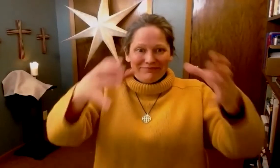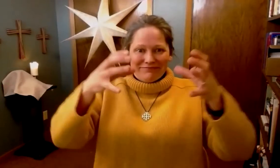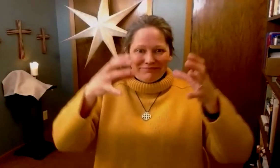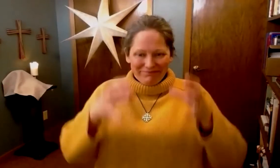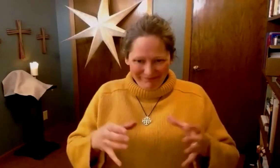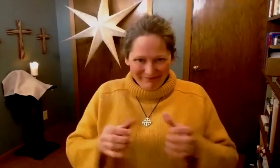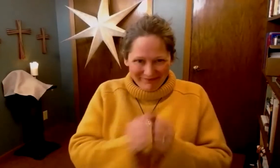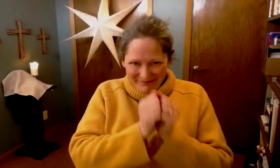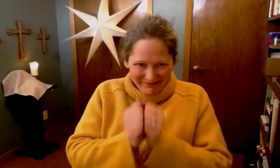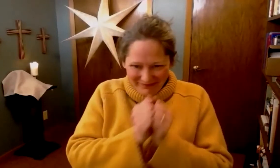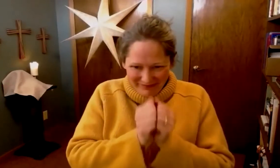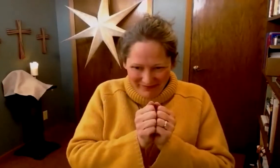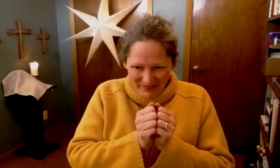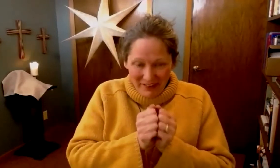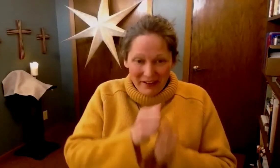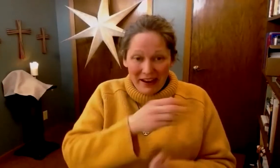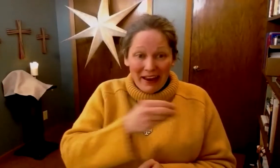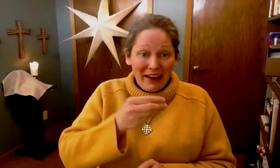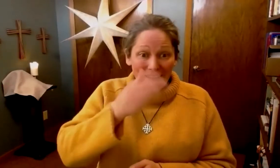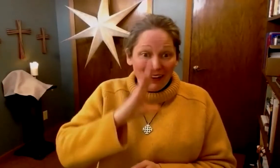God gathers us together,